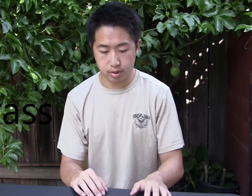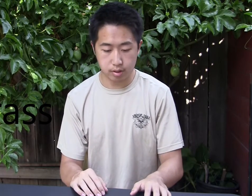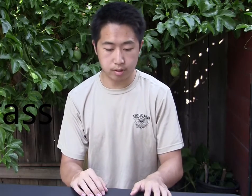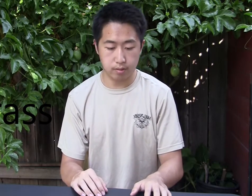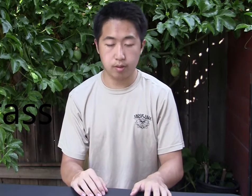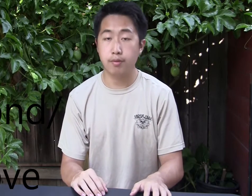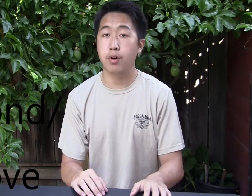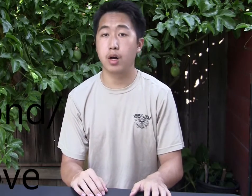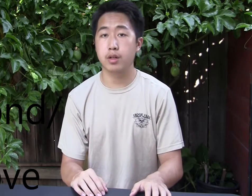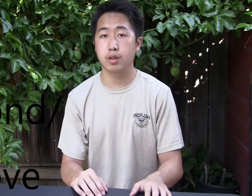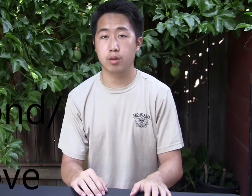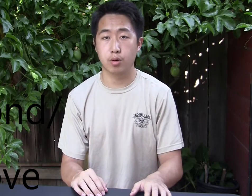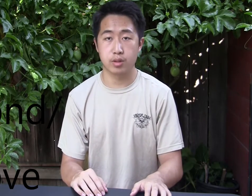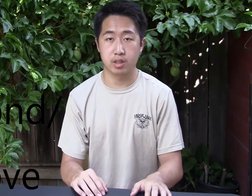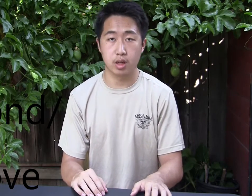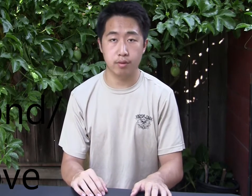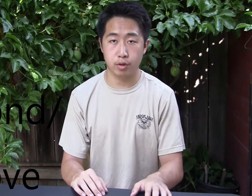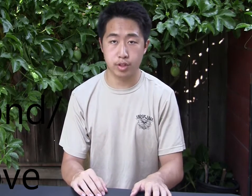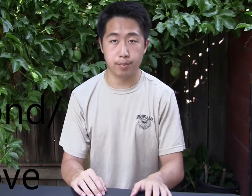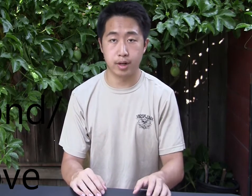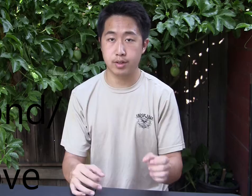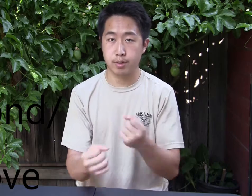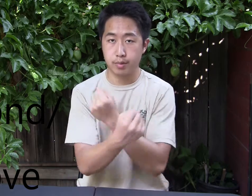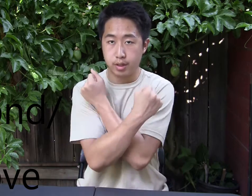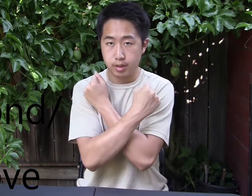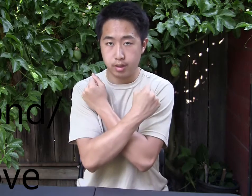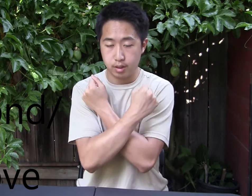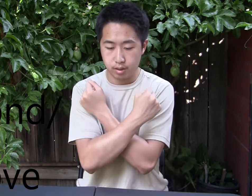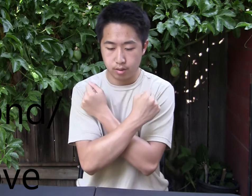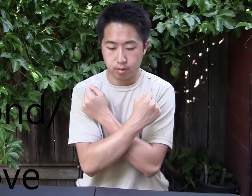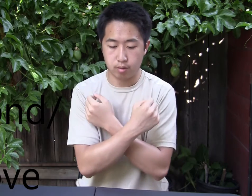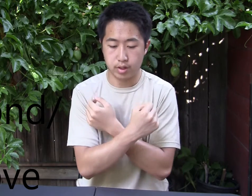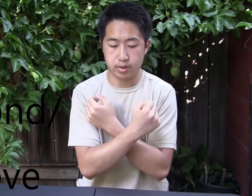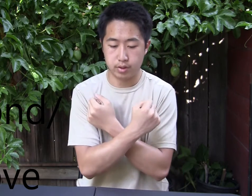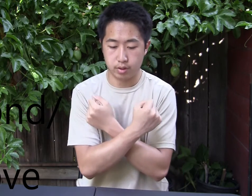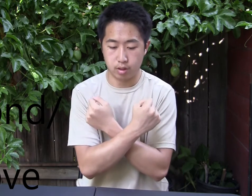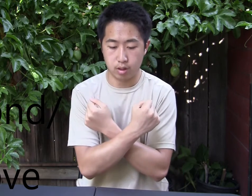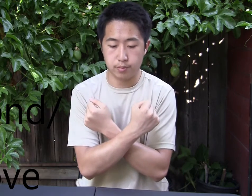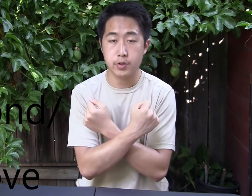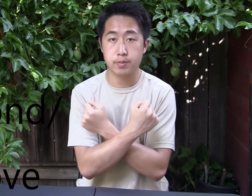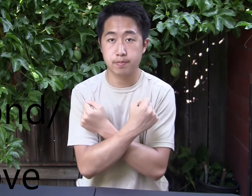To fond or to love or to admire something, cross your arms.